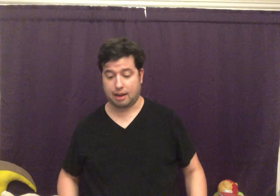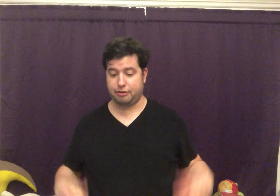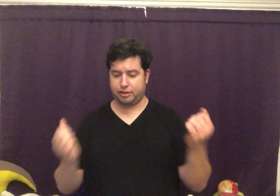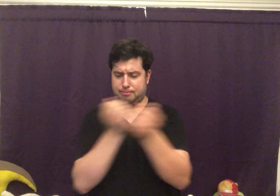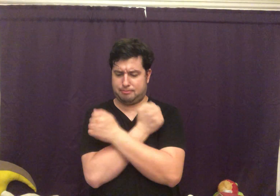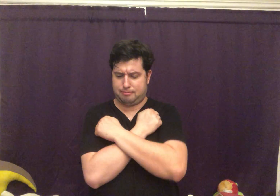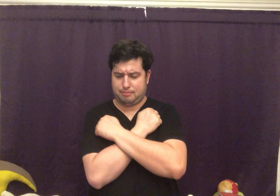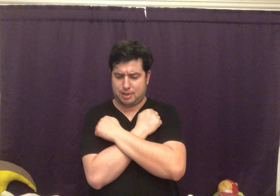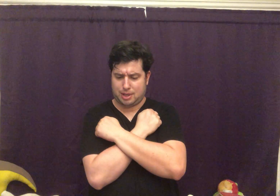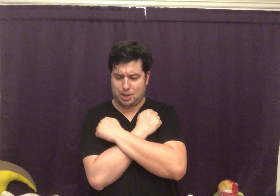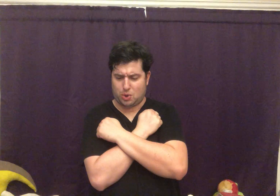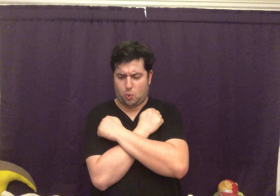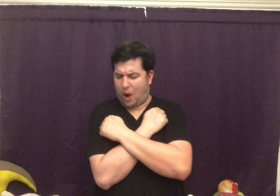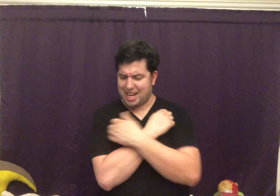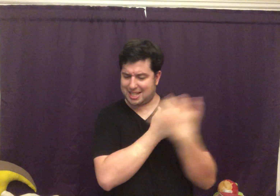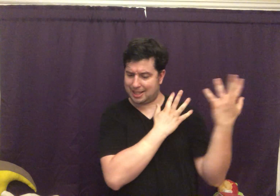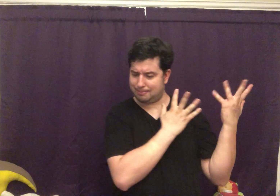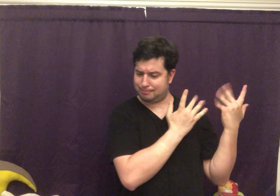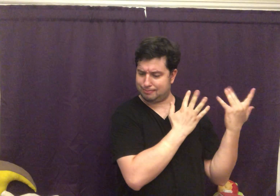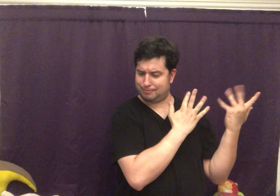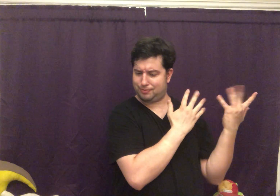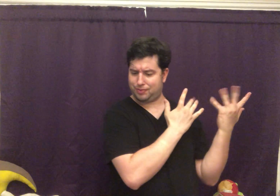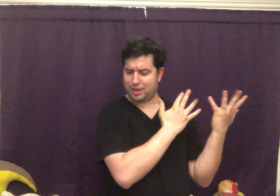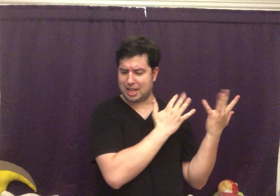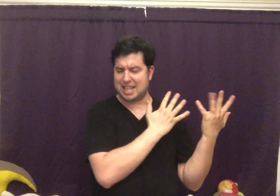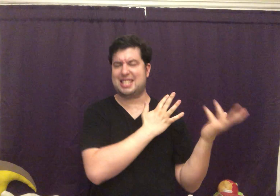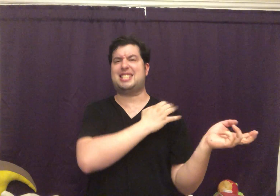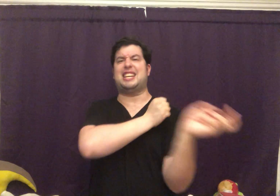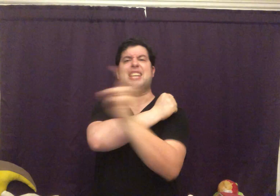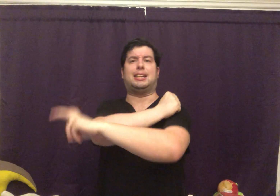Love. Wait. Steal.